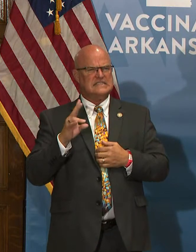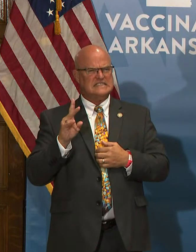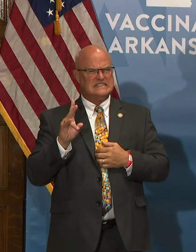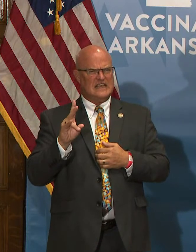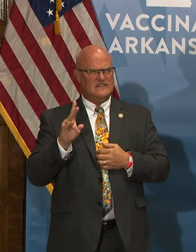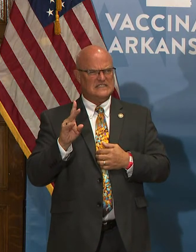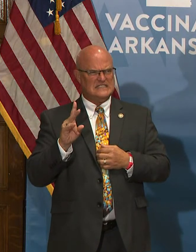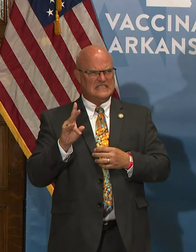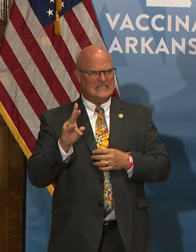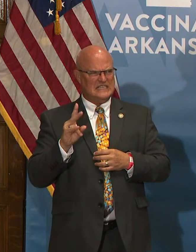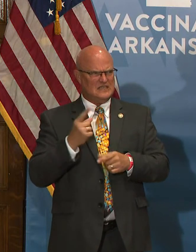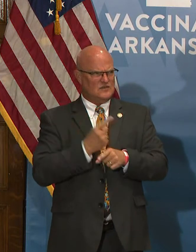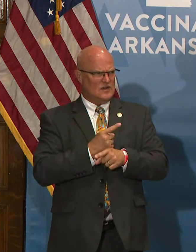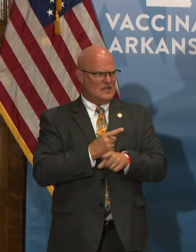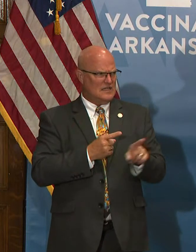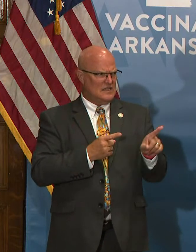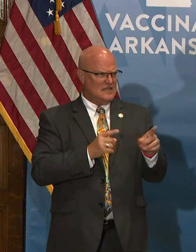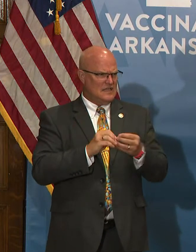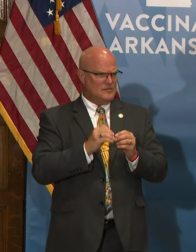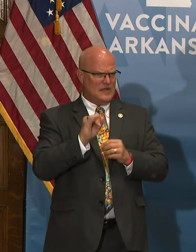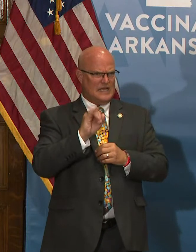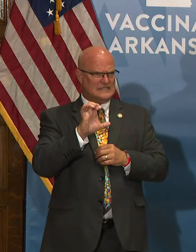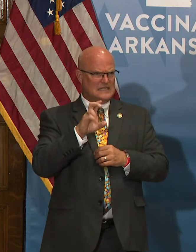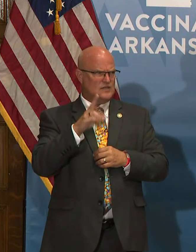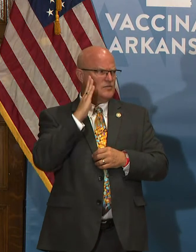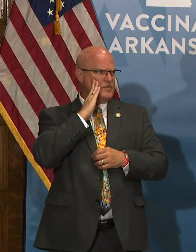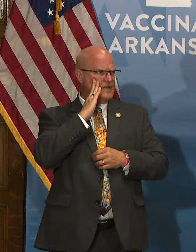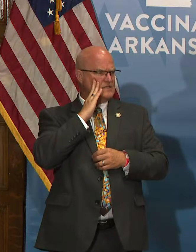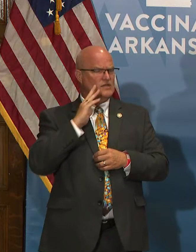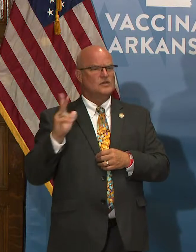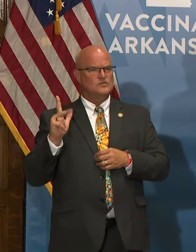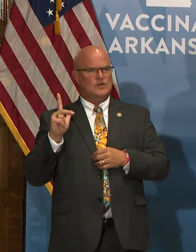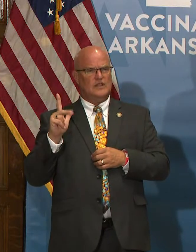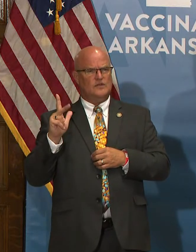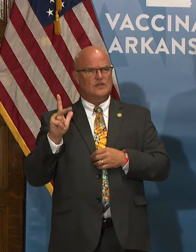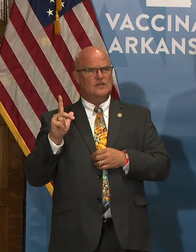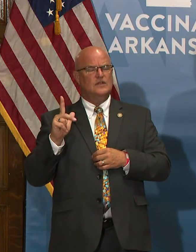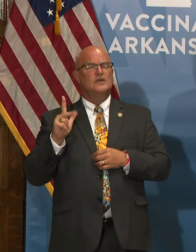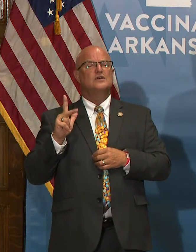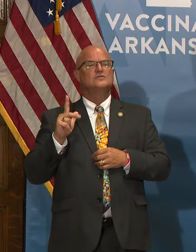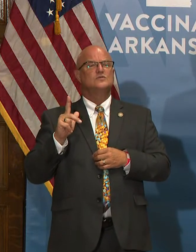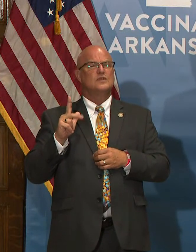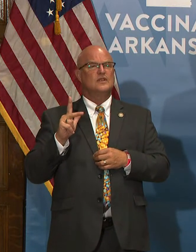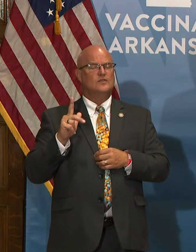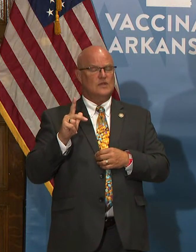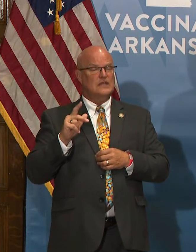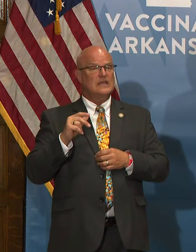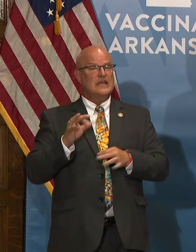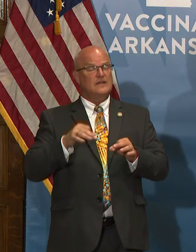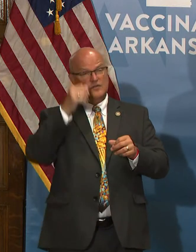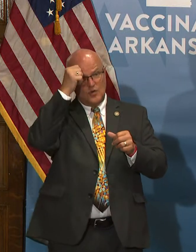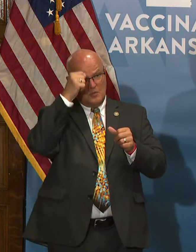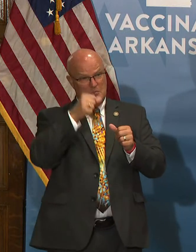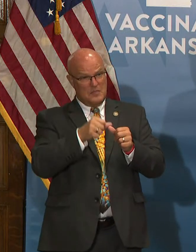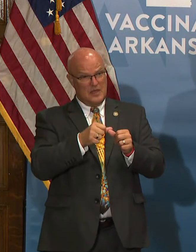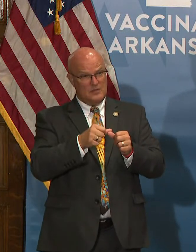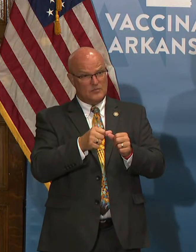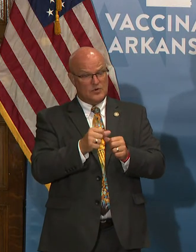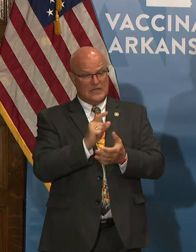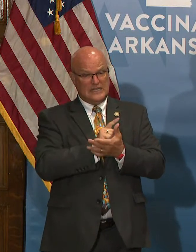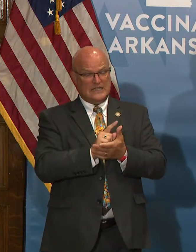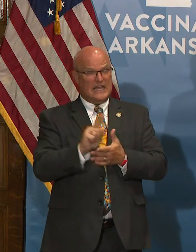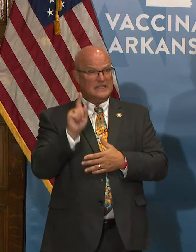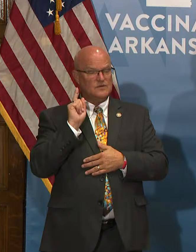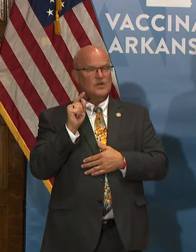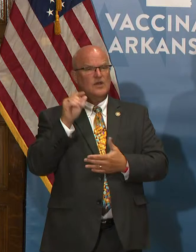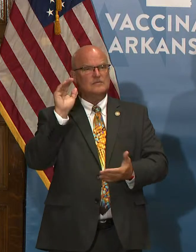17, is that right? What's the number of ICU beds? 23, sir. 23. Excuse me, 23. So if you will remember, last week